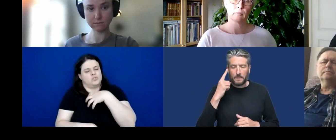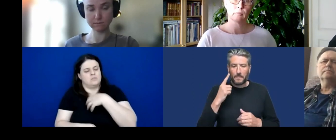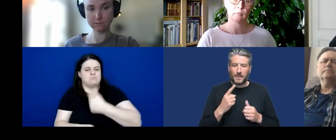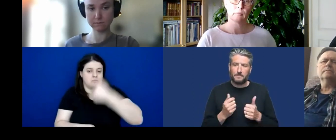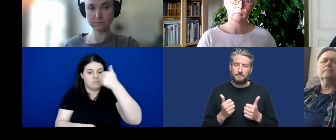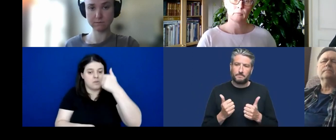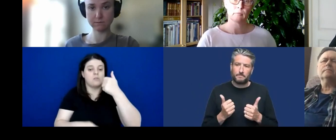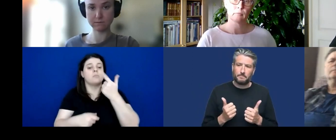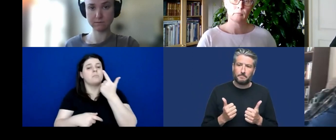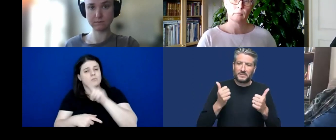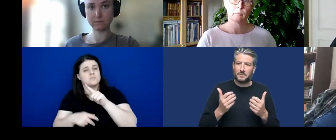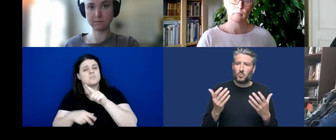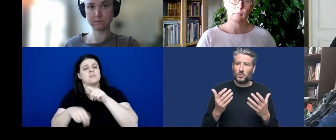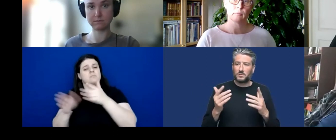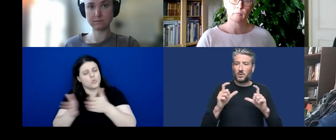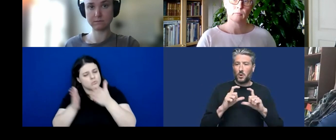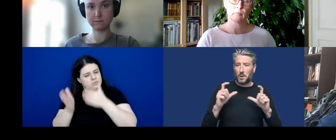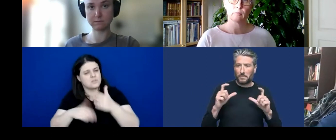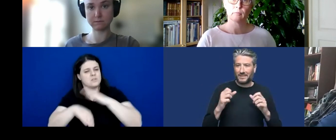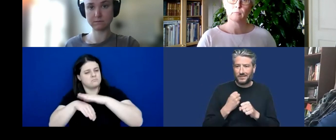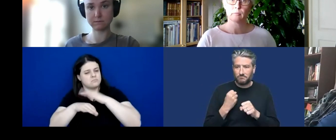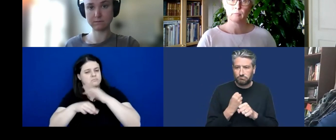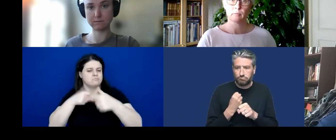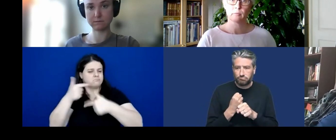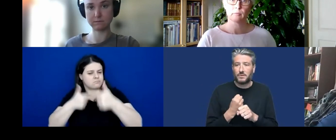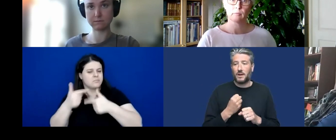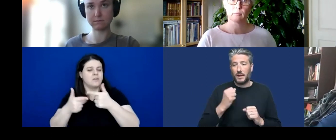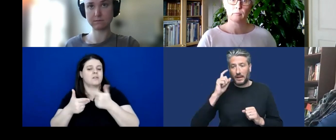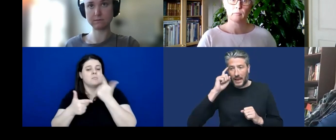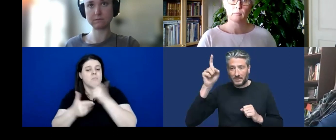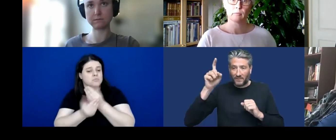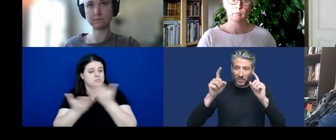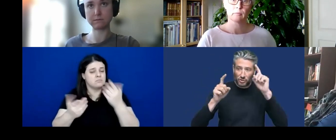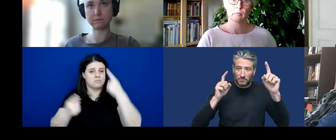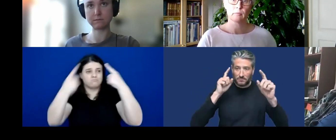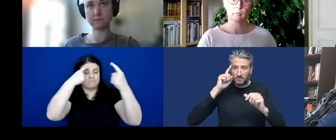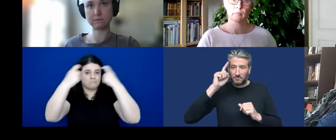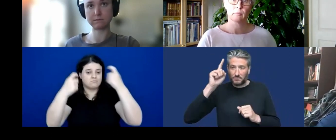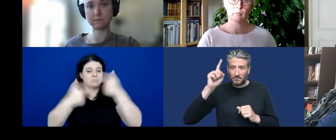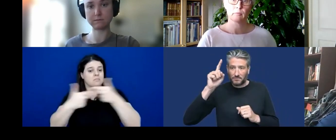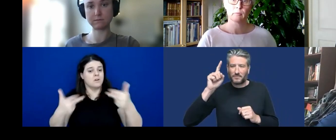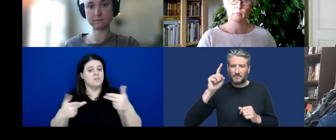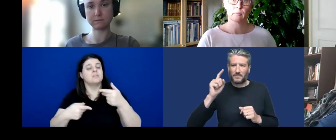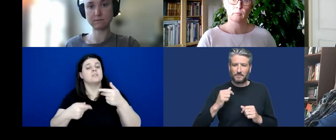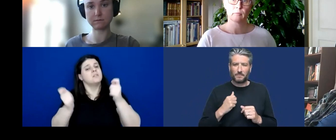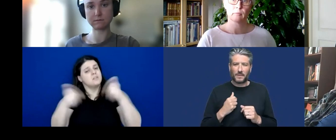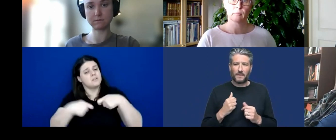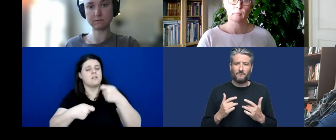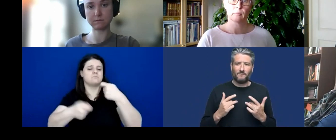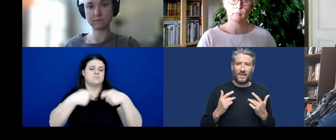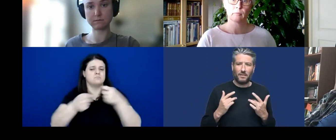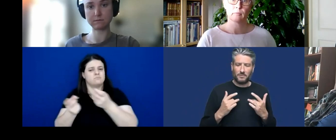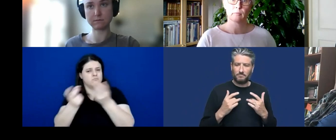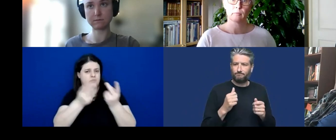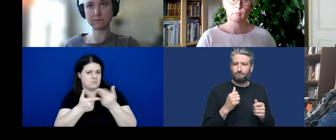the manufacturing and the support and the innovation is taken over by the commercial manufacturers. But